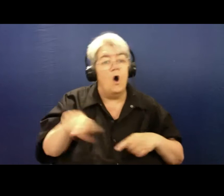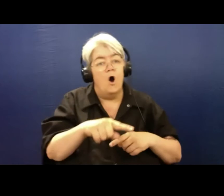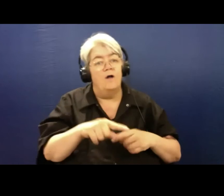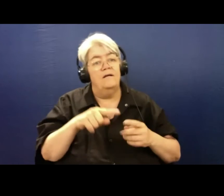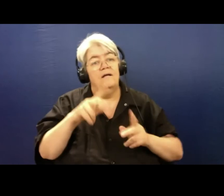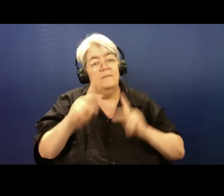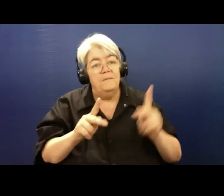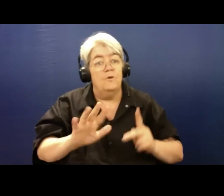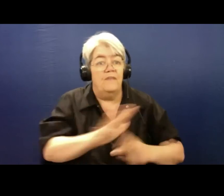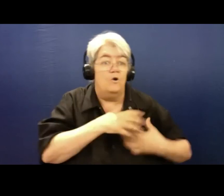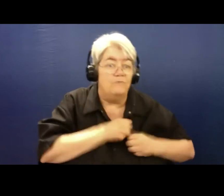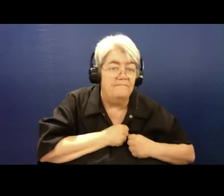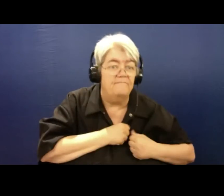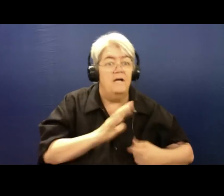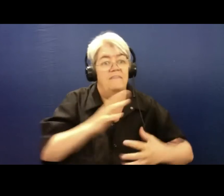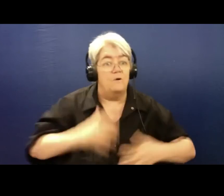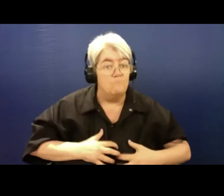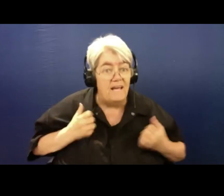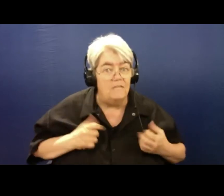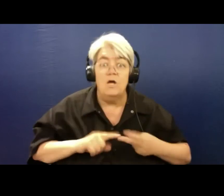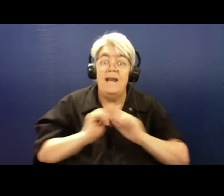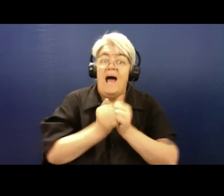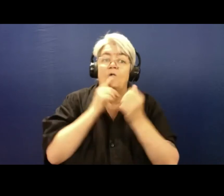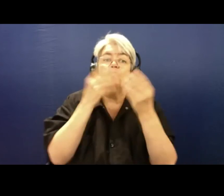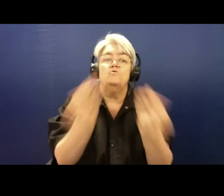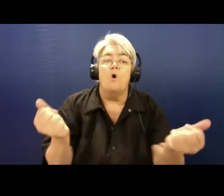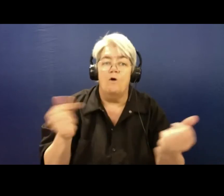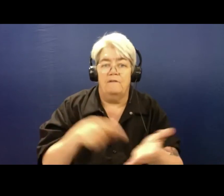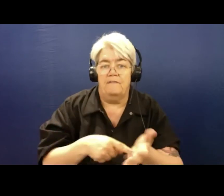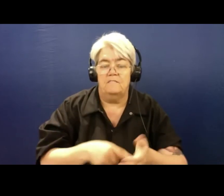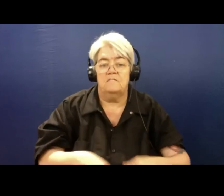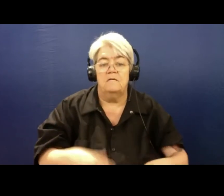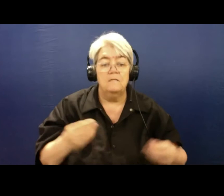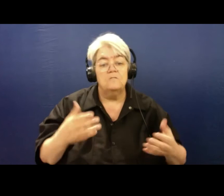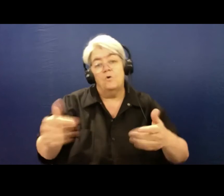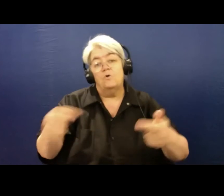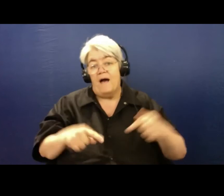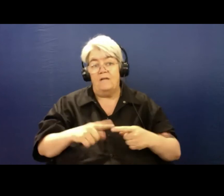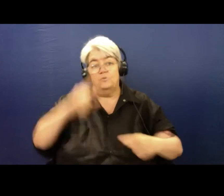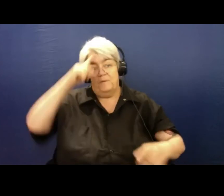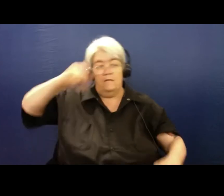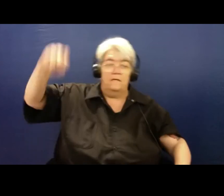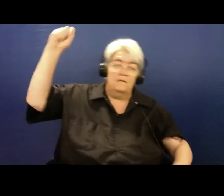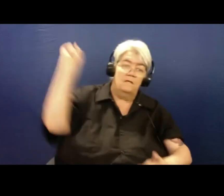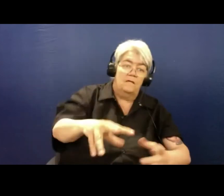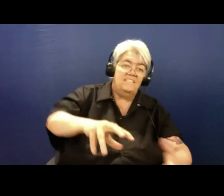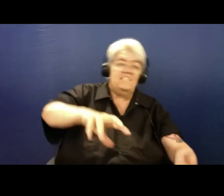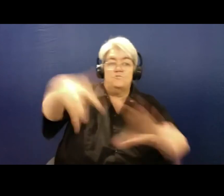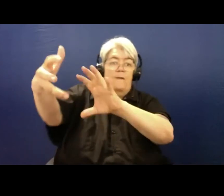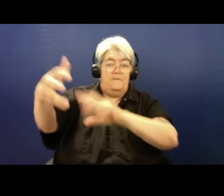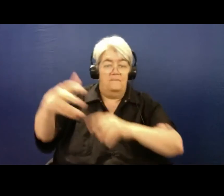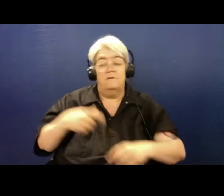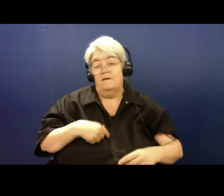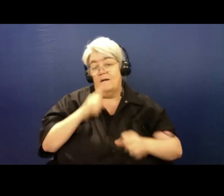on the solutions, and to say, what are we going to do? So going back to this idea of being disruptive, I promised David